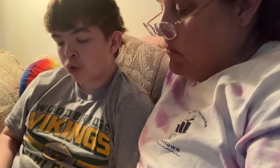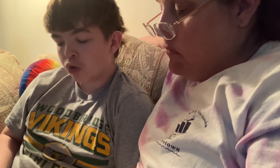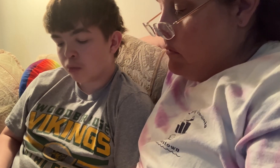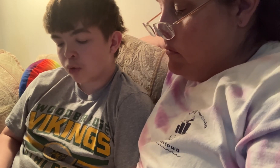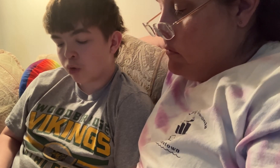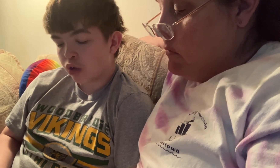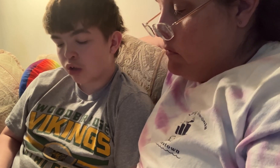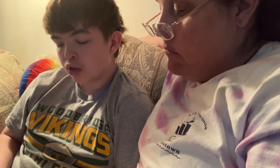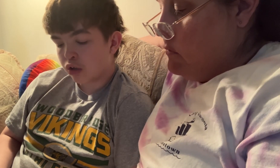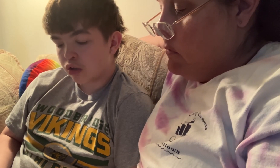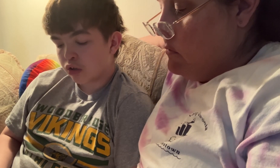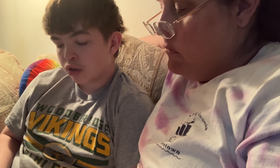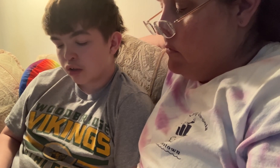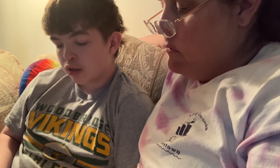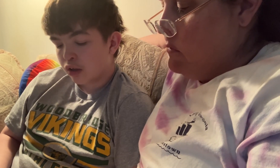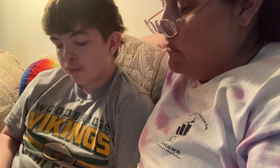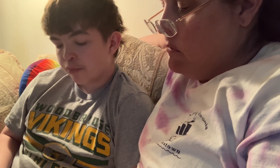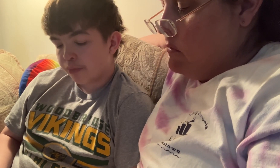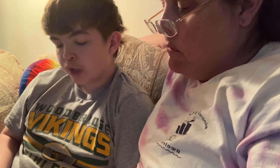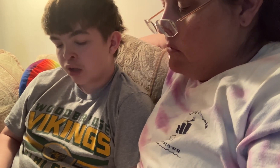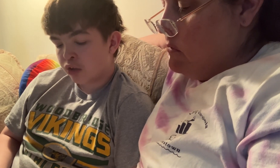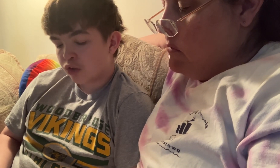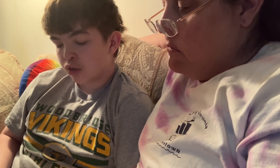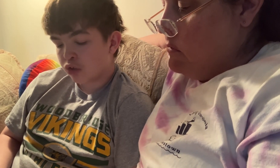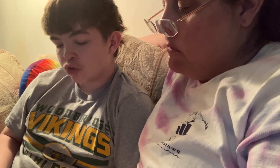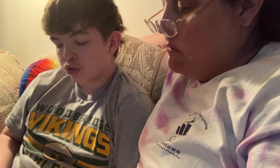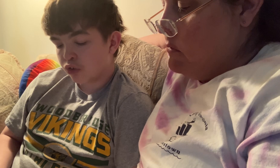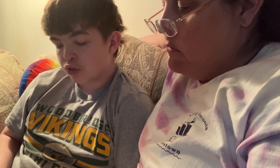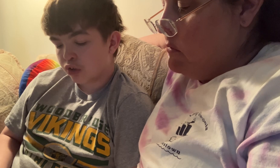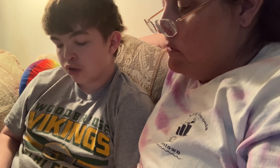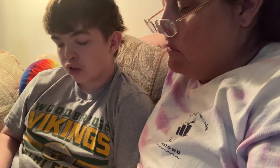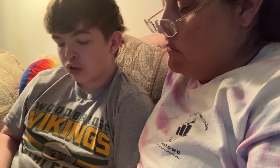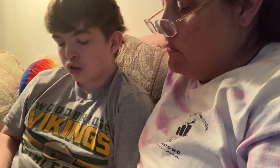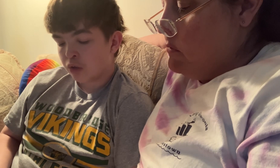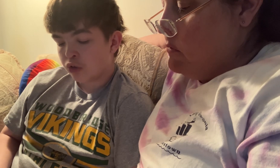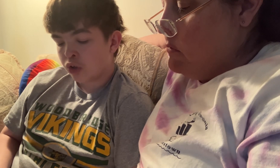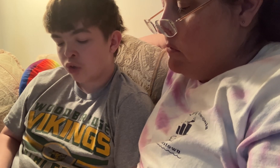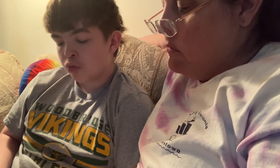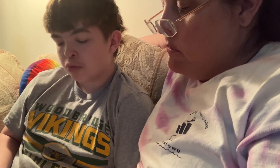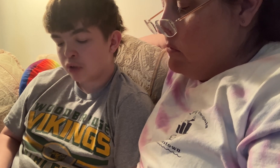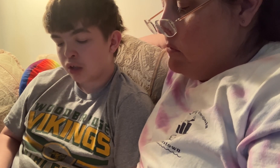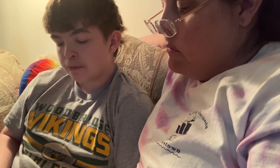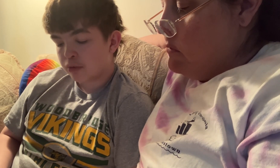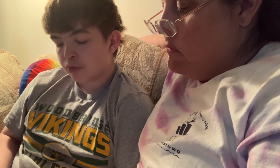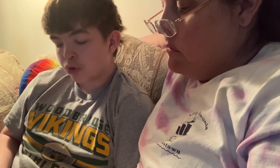moor boy and his creatures, there was no room left for